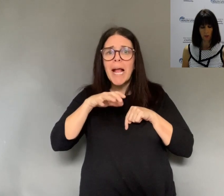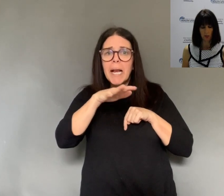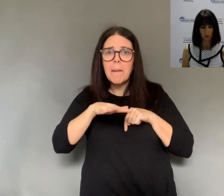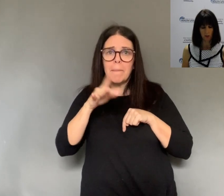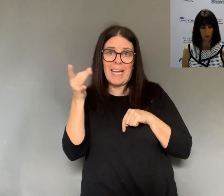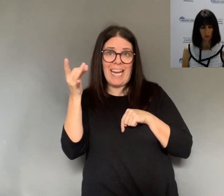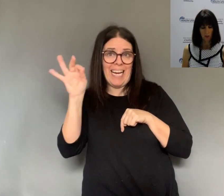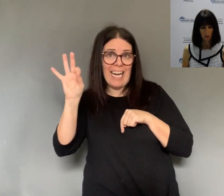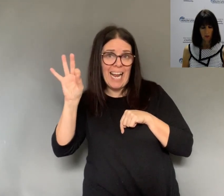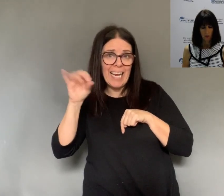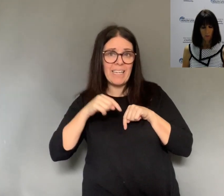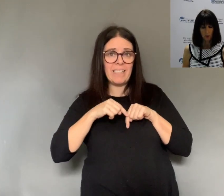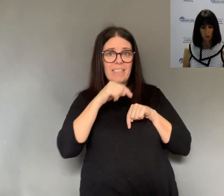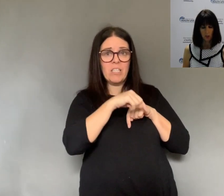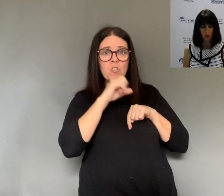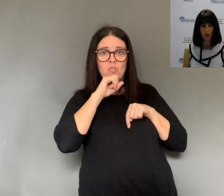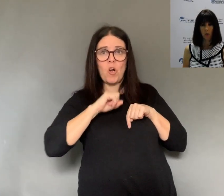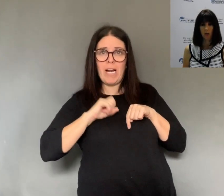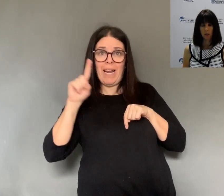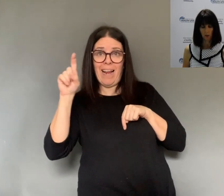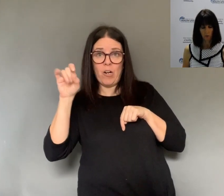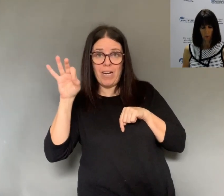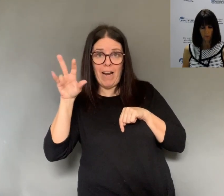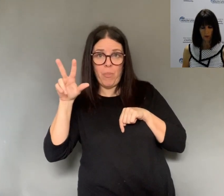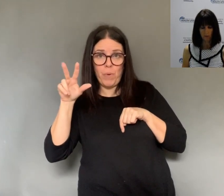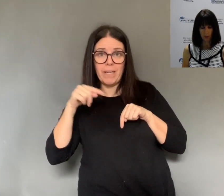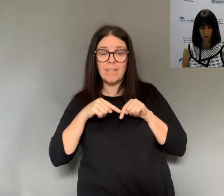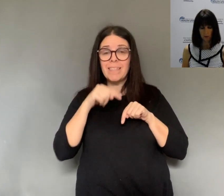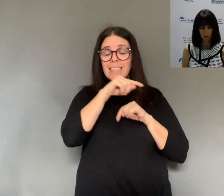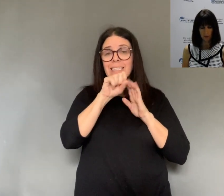193 cases. Michigan now has